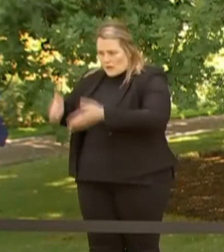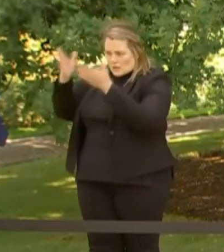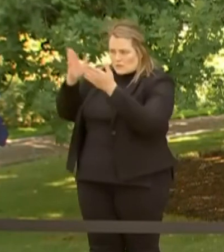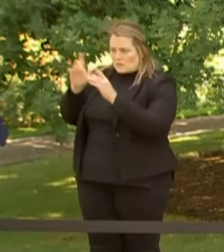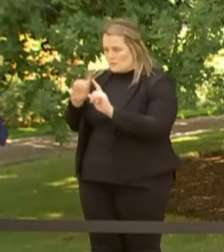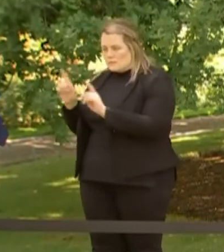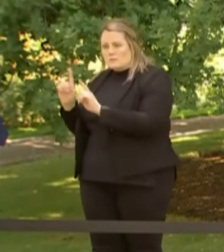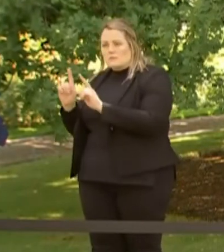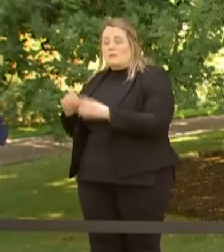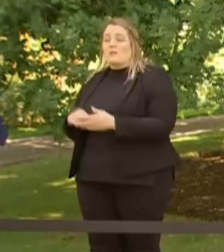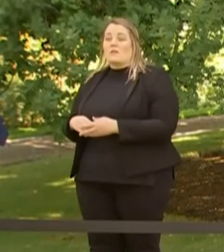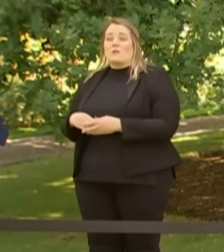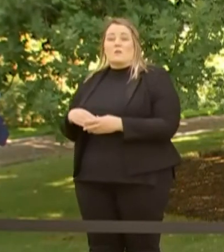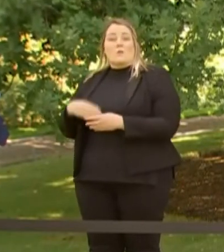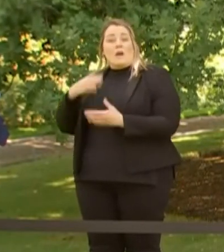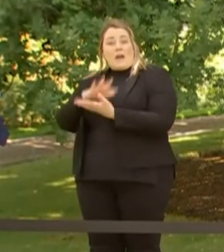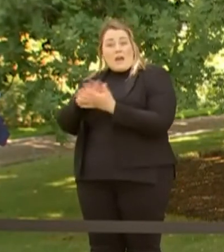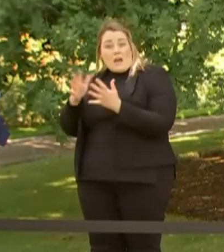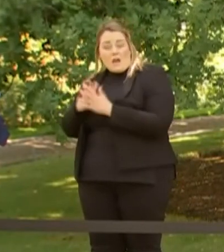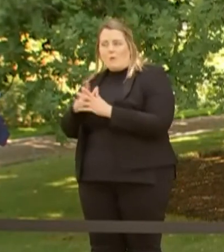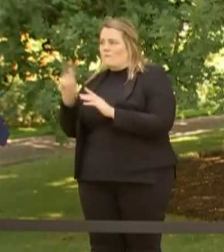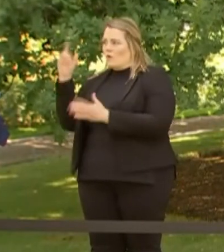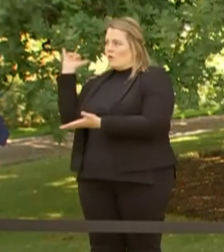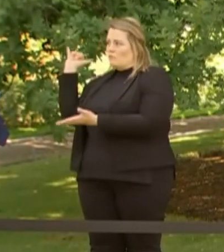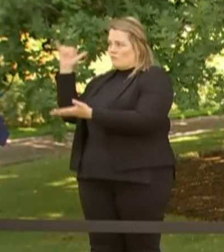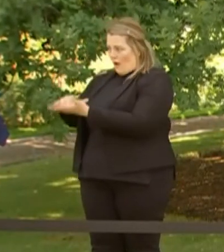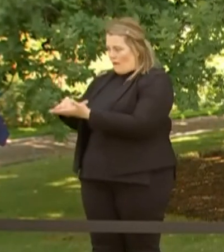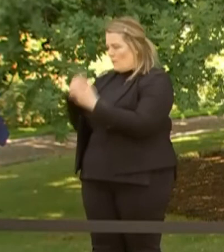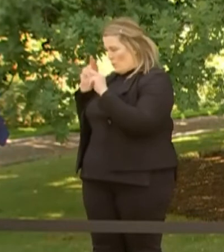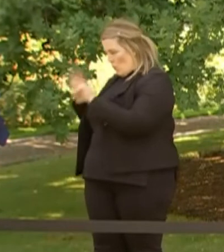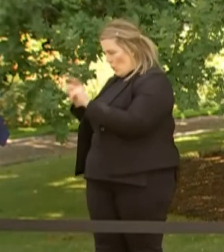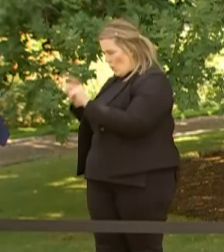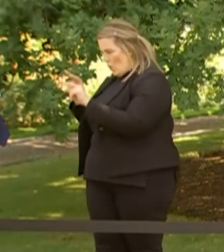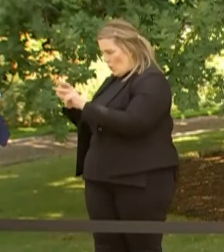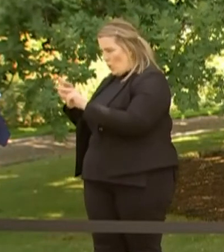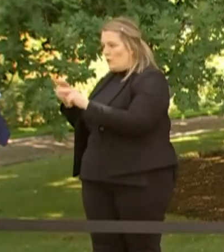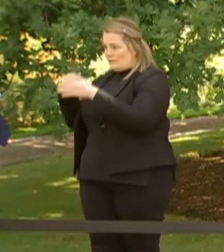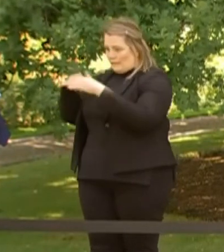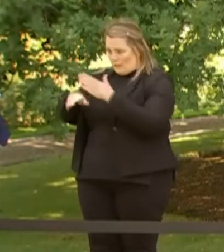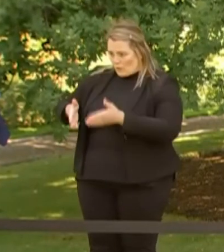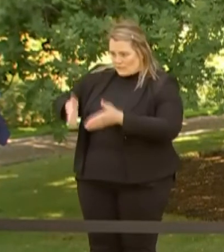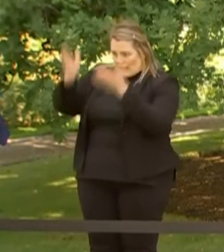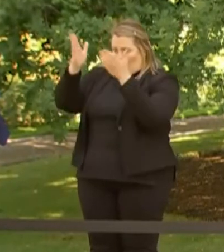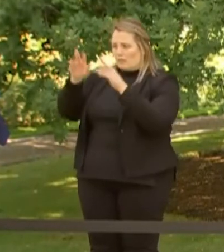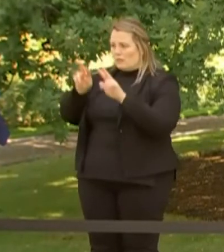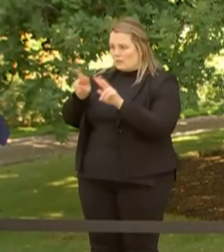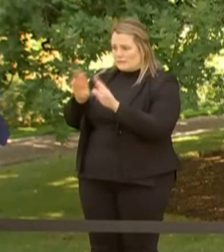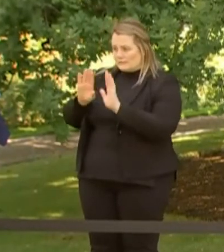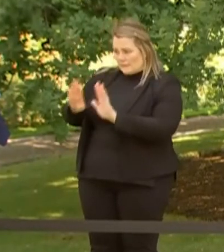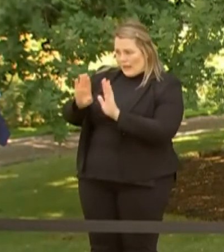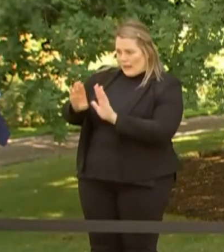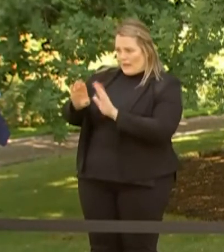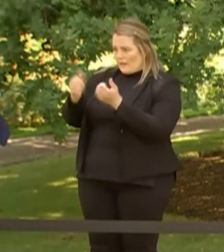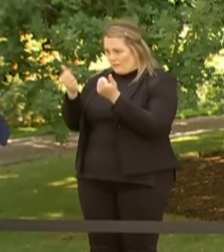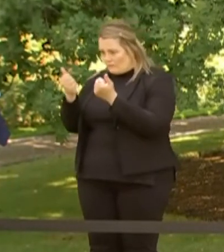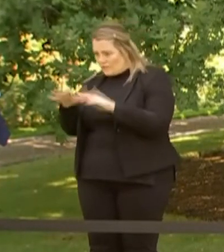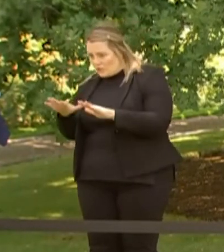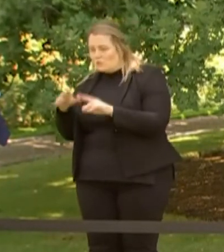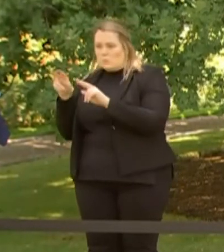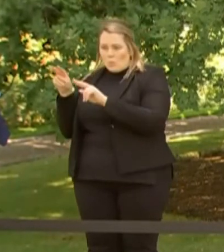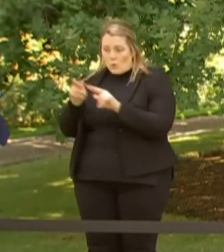entry at airside at Melbourne Airport, right through to the ingress and egress at all of the hotels, both health hotels and